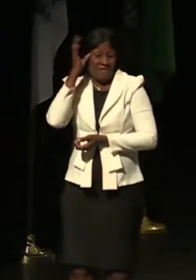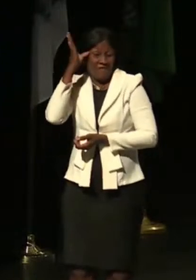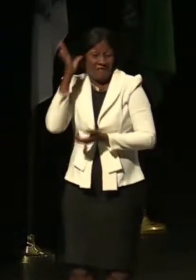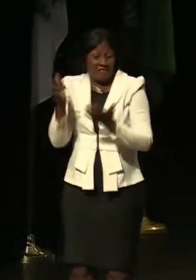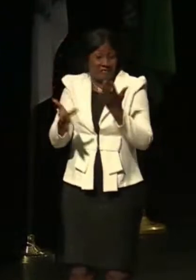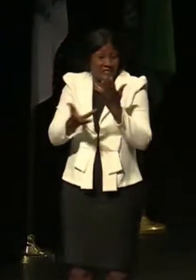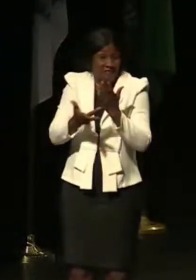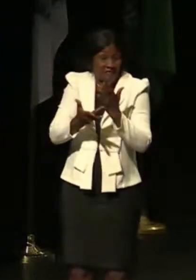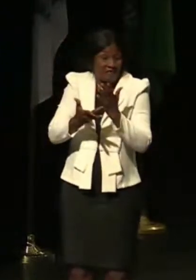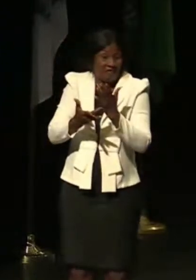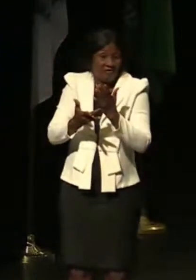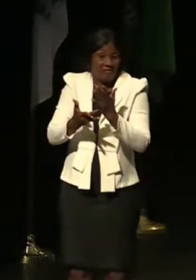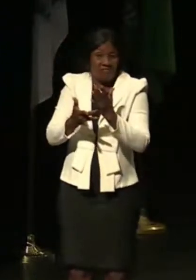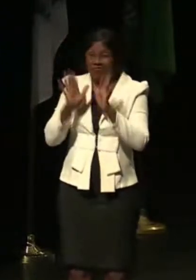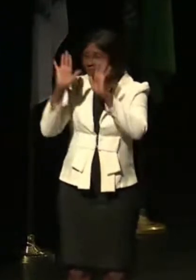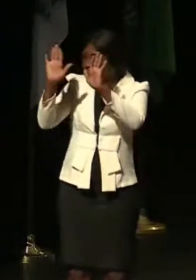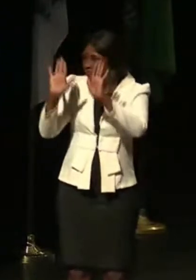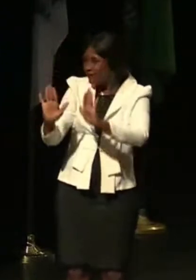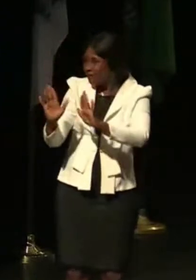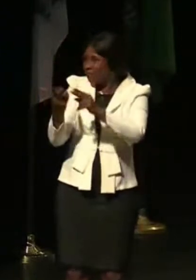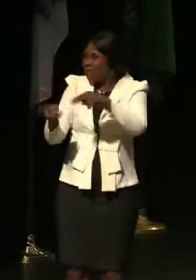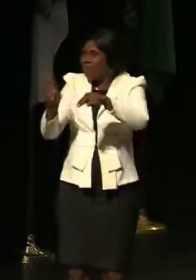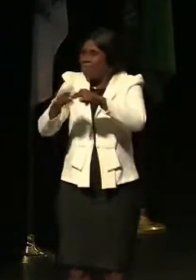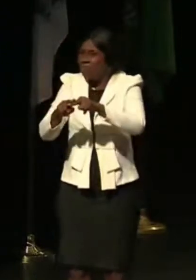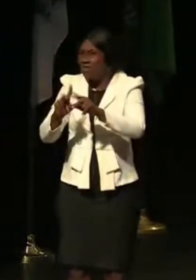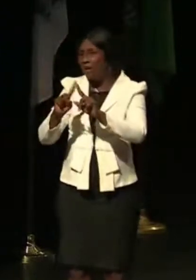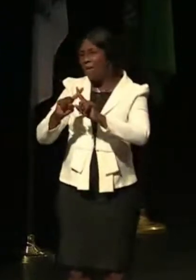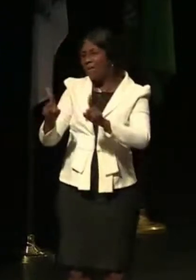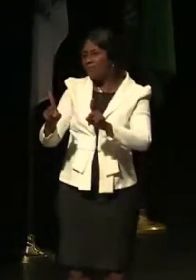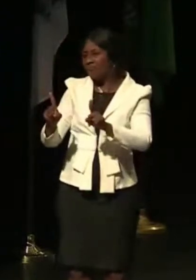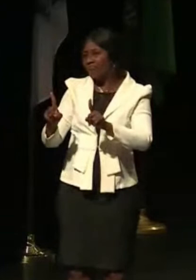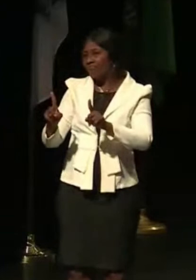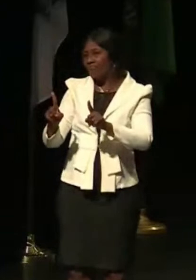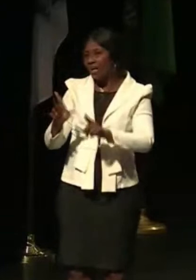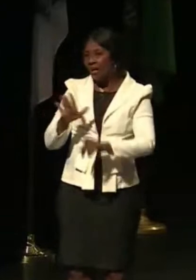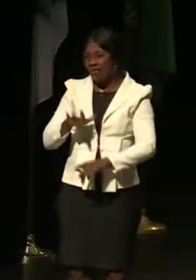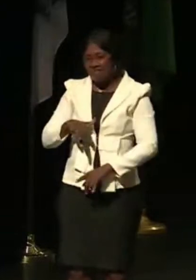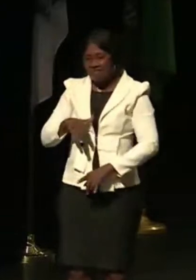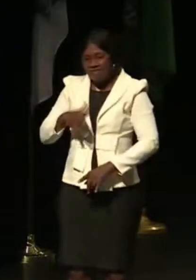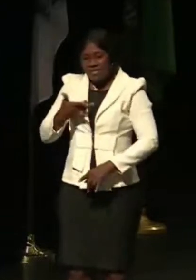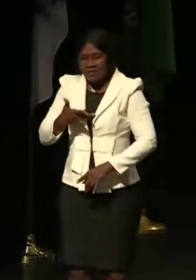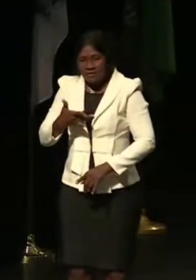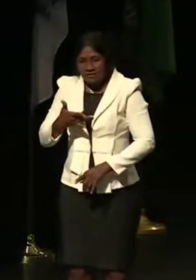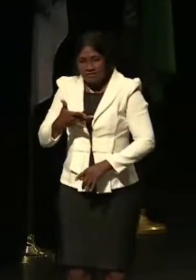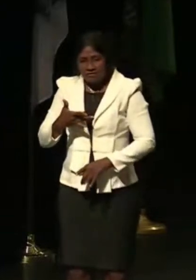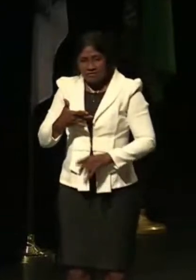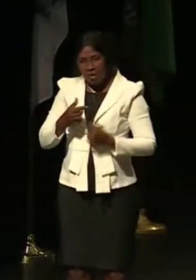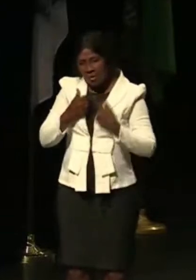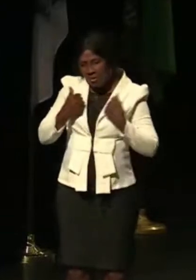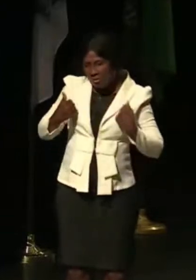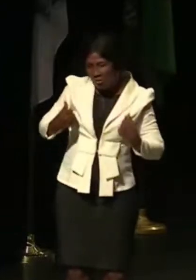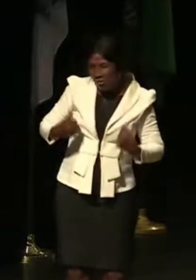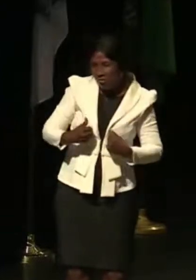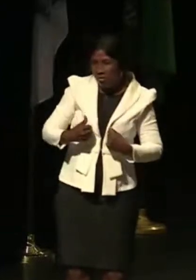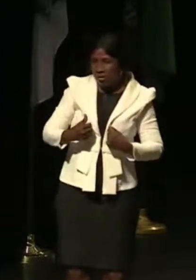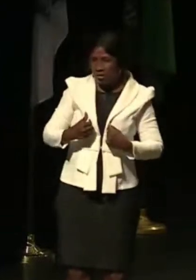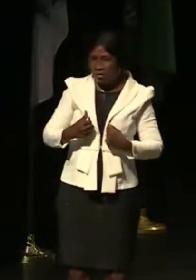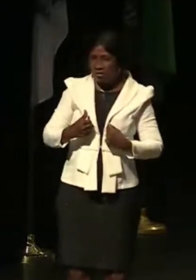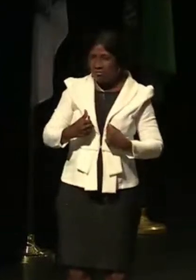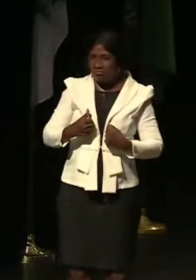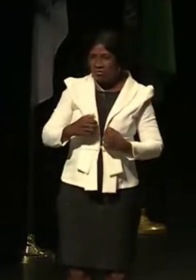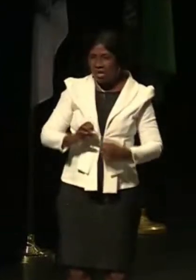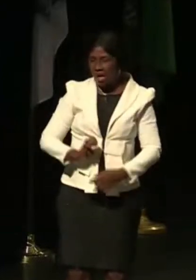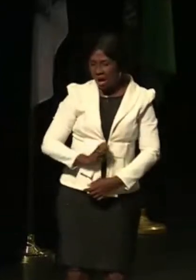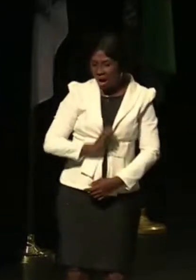technology, is as poor as we have become in humanity, in the heart, in the soul, in what is